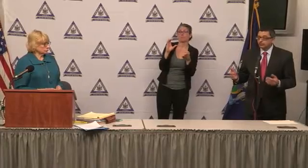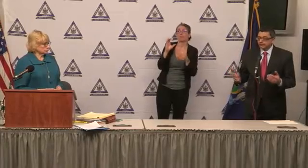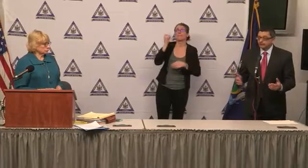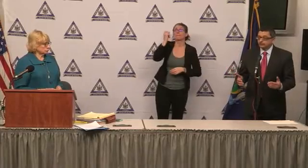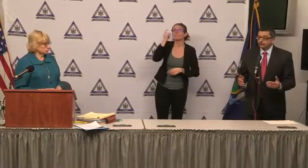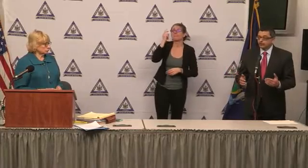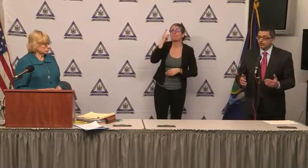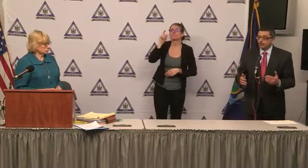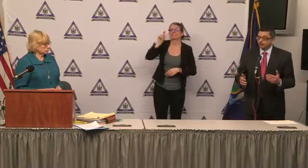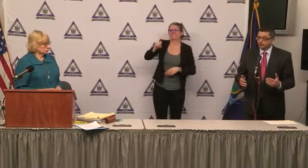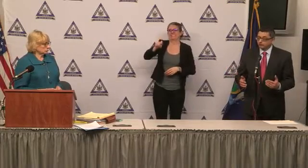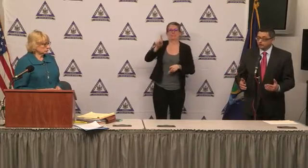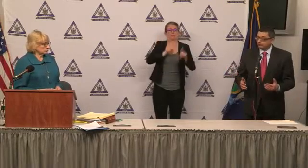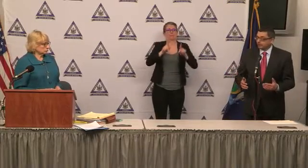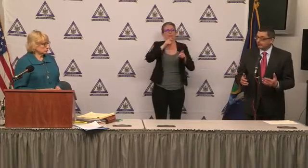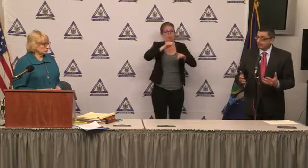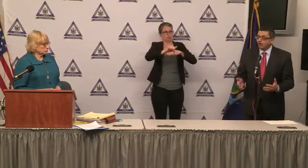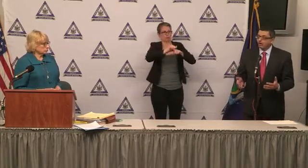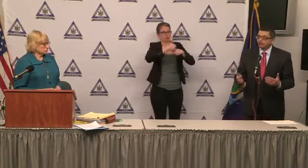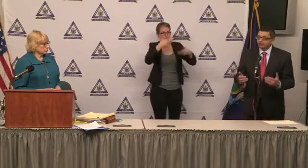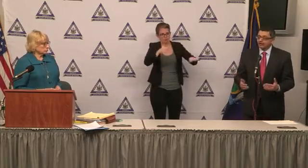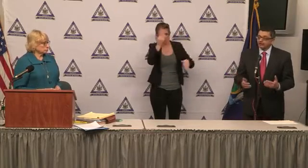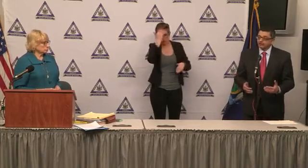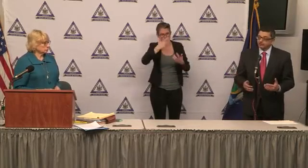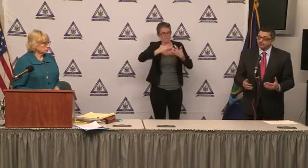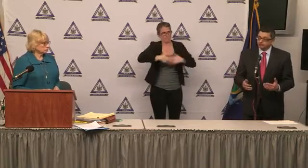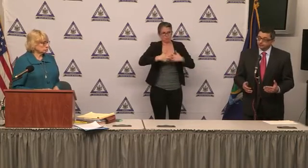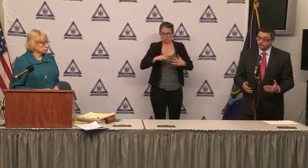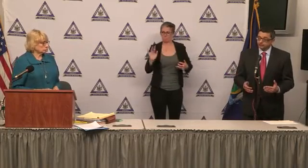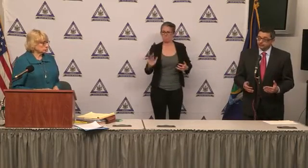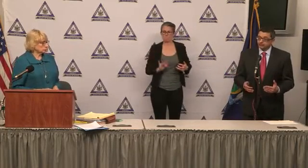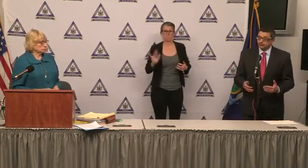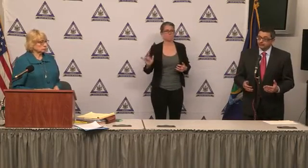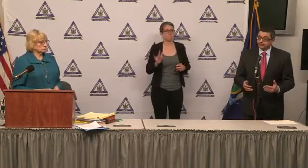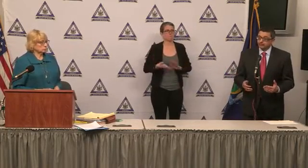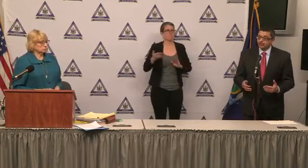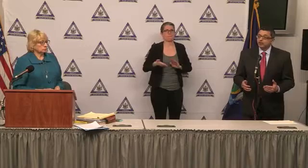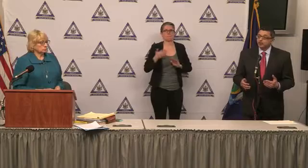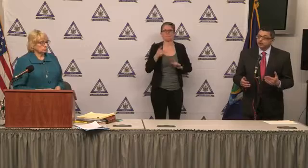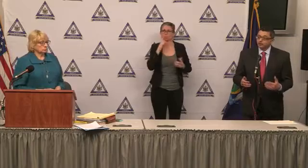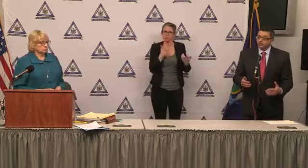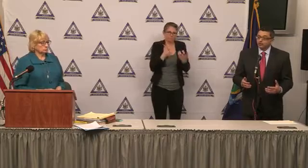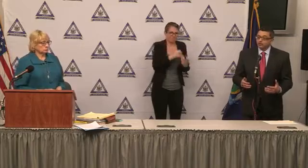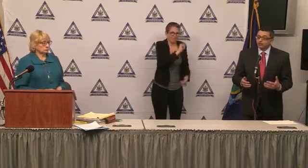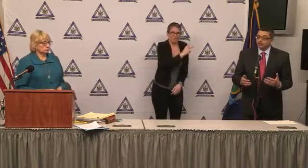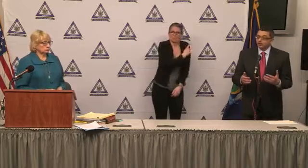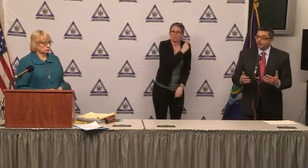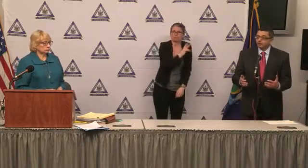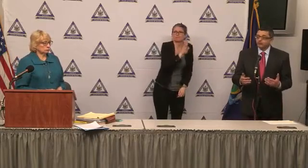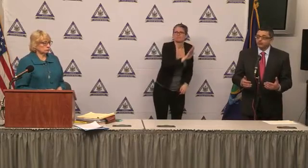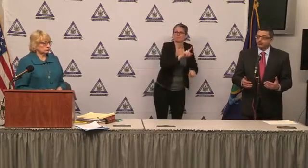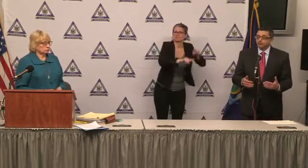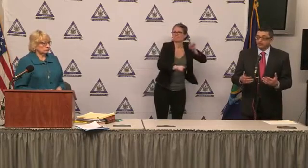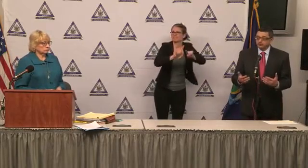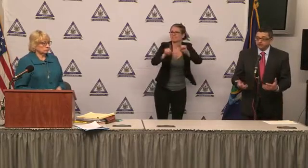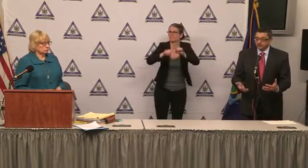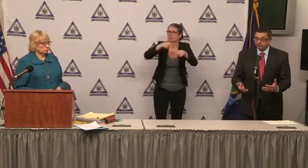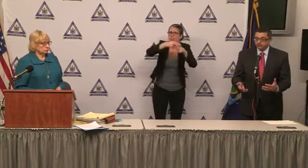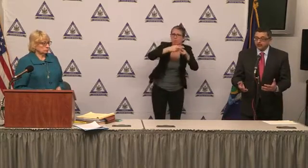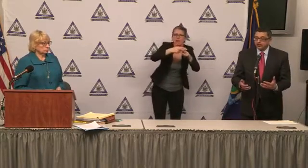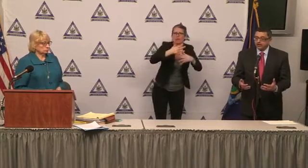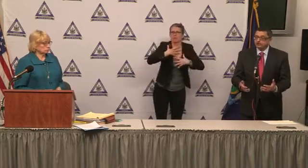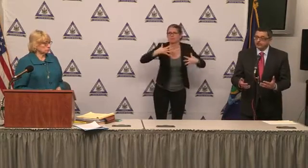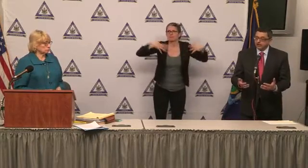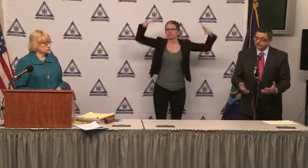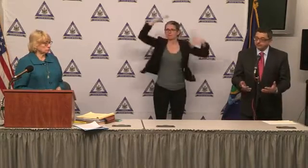to cancel or postpone all non-elective surgical procedures, we are working with the others that would have been involved with